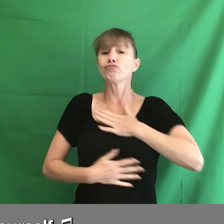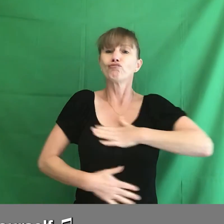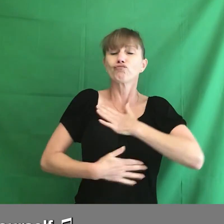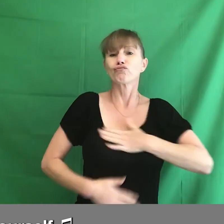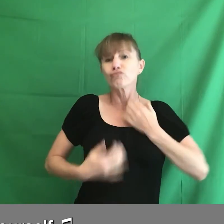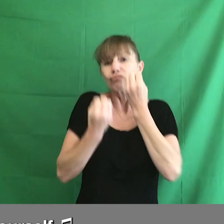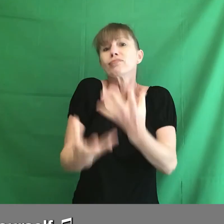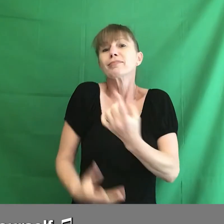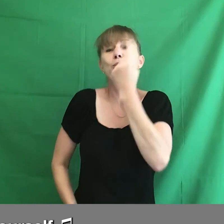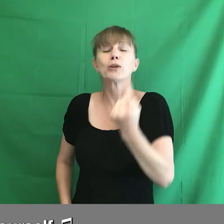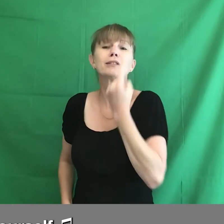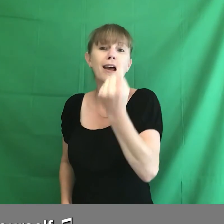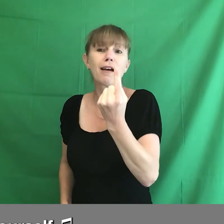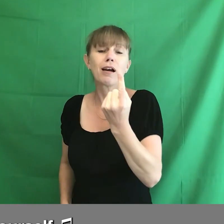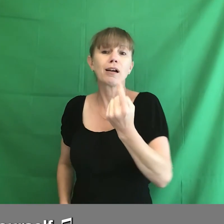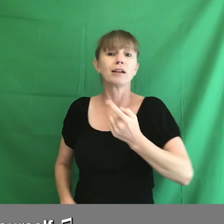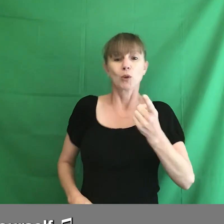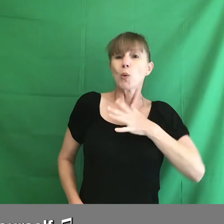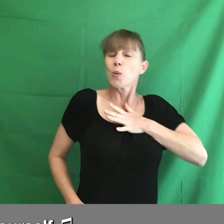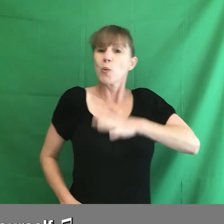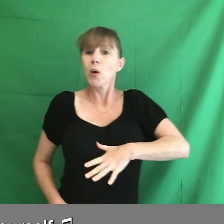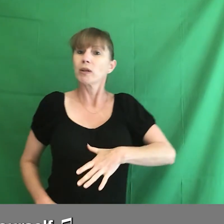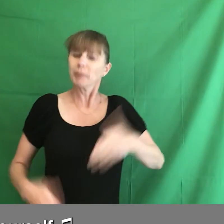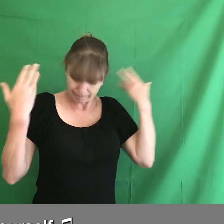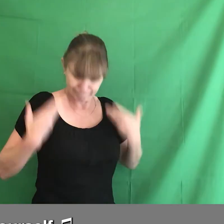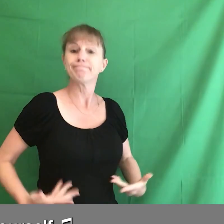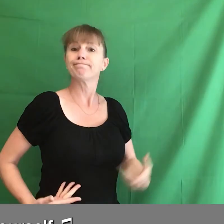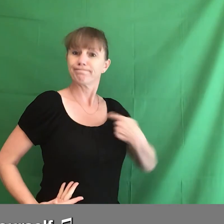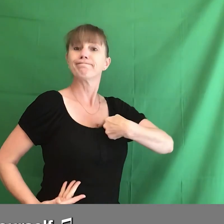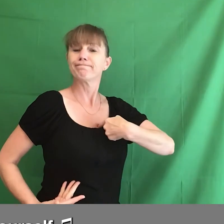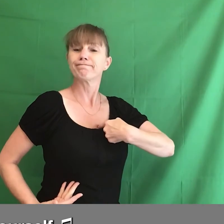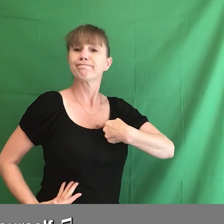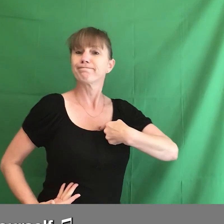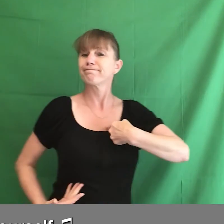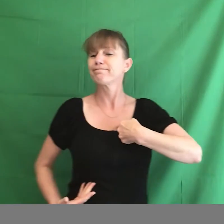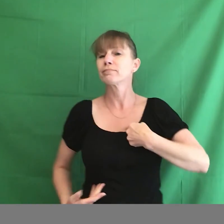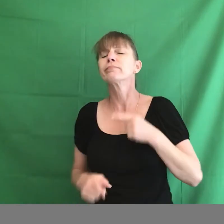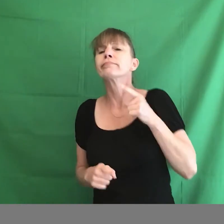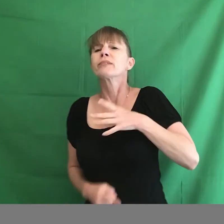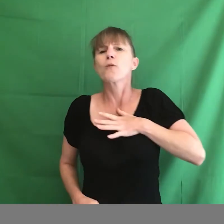expressing yourself for wanting to be me?